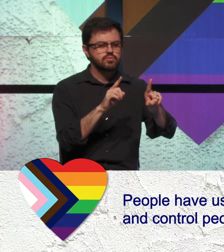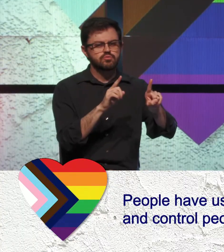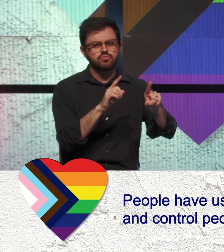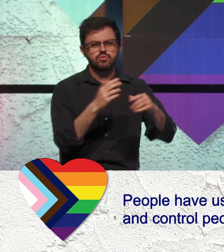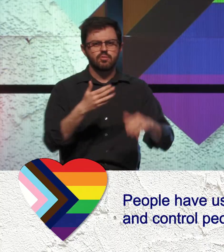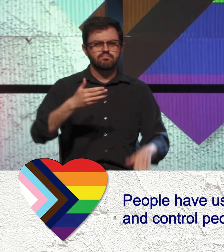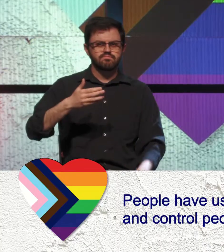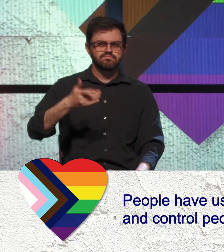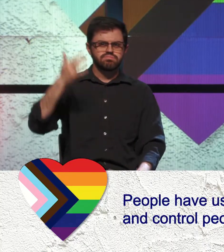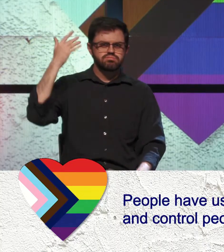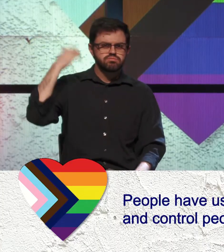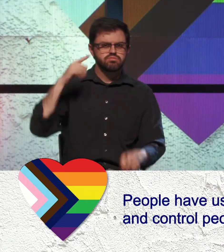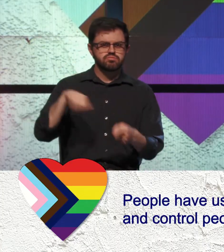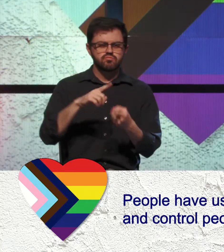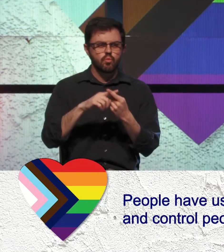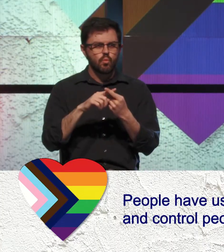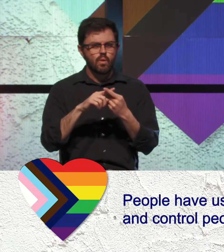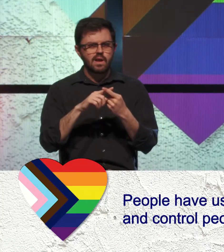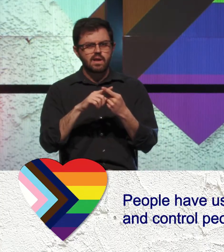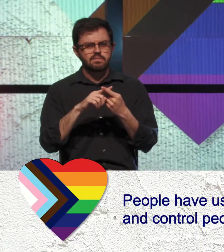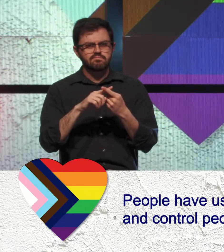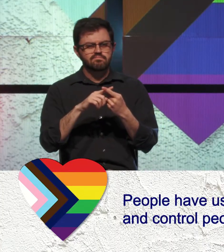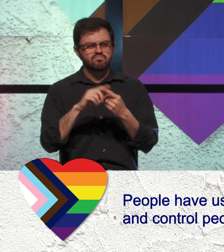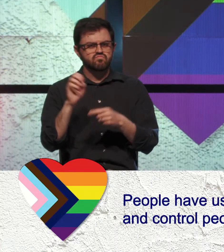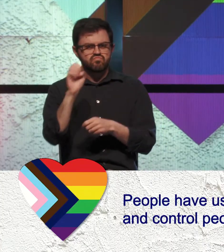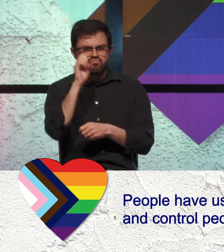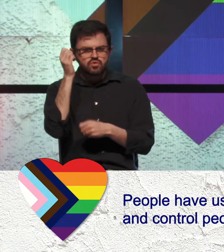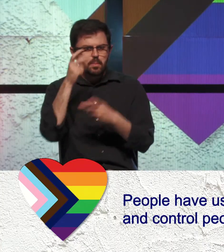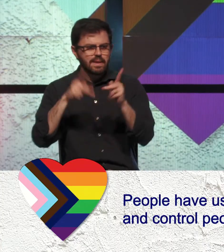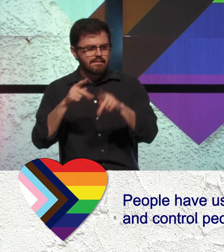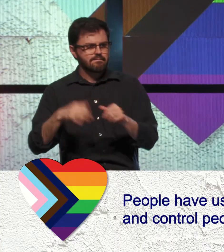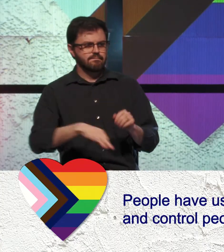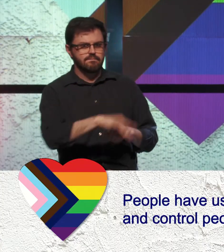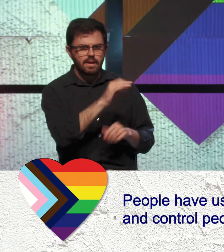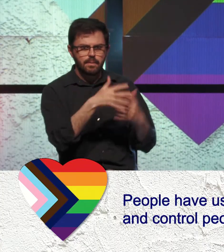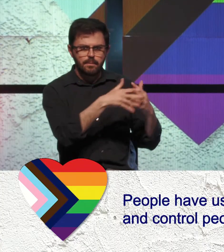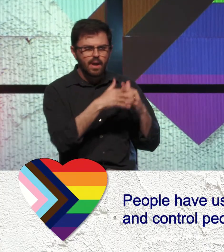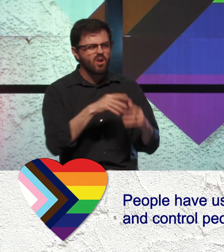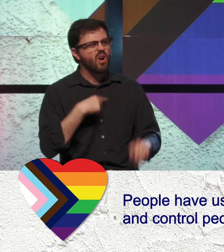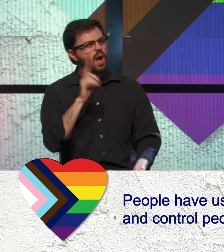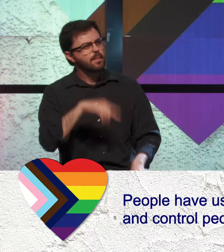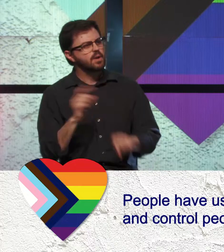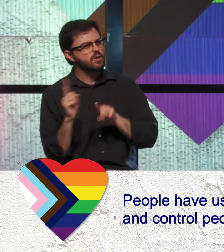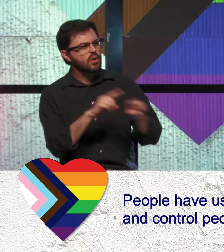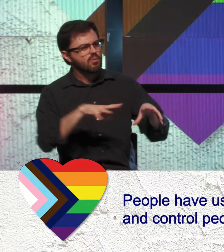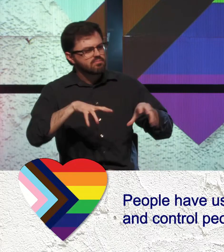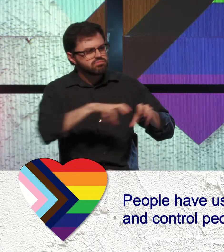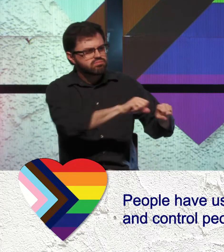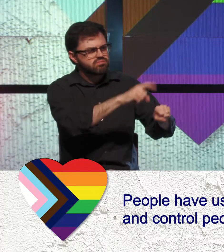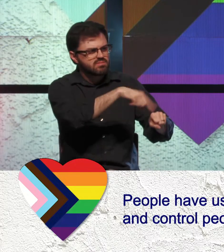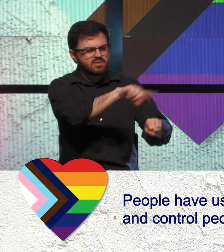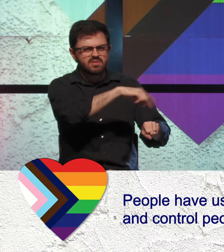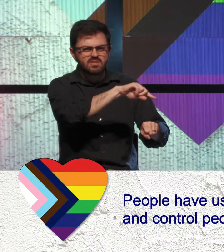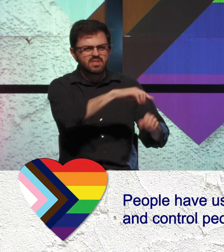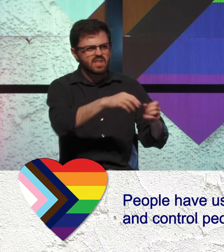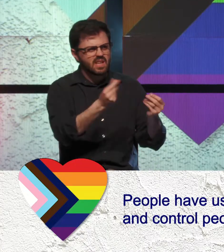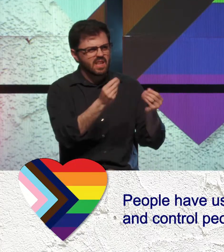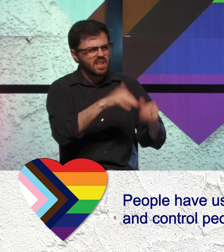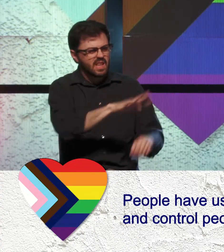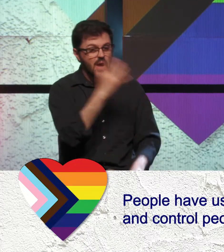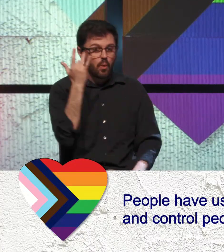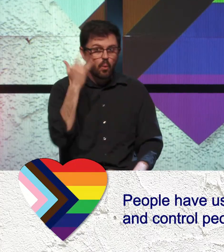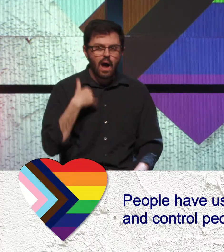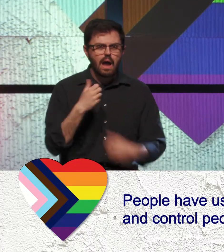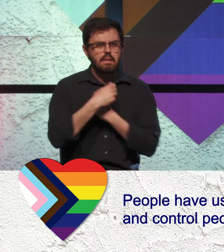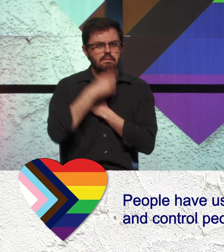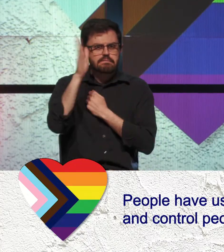another continent, and I'm going to use the name of God for that because I'm going to save them. Right? Like we use that